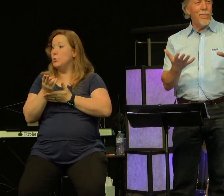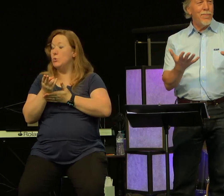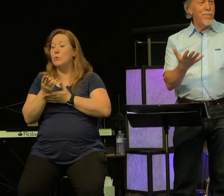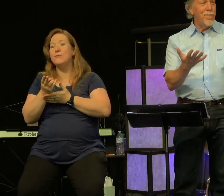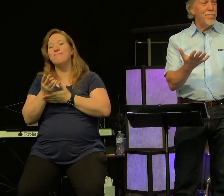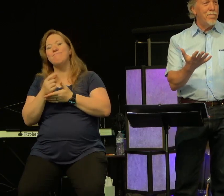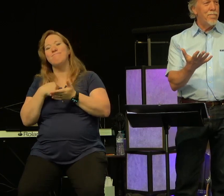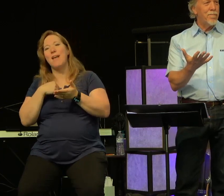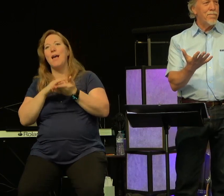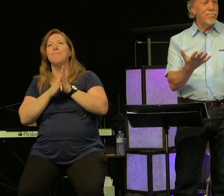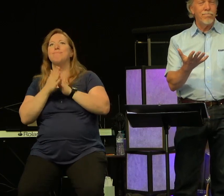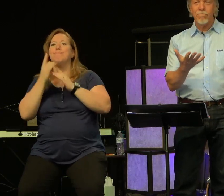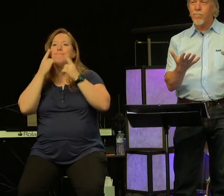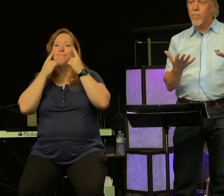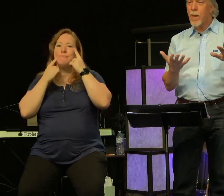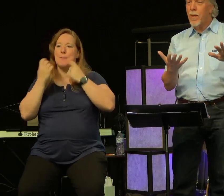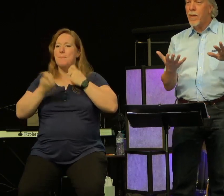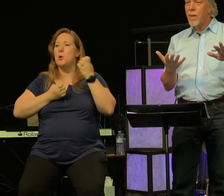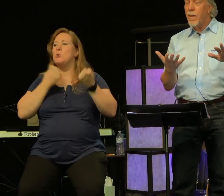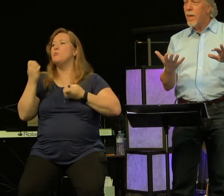up.